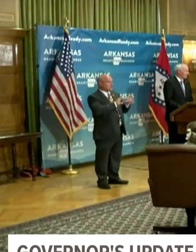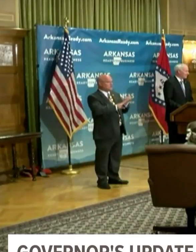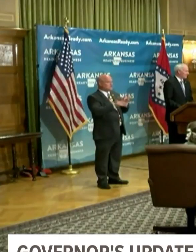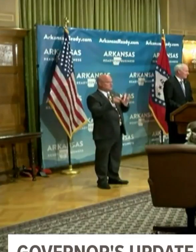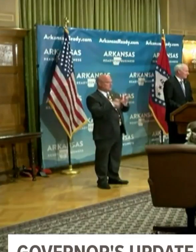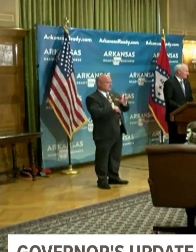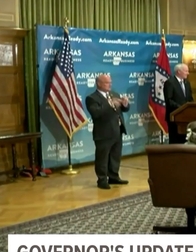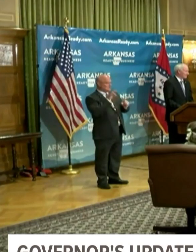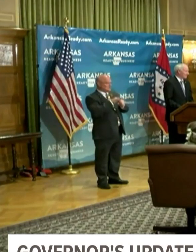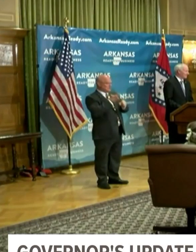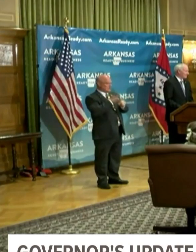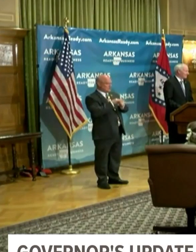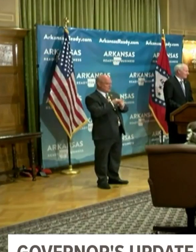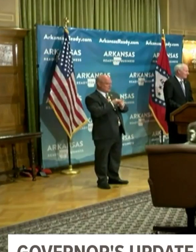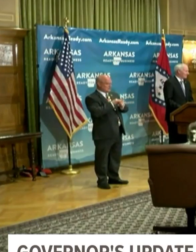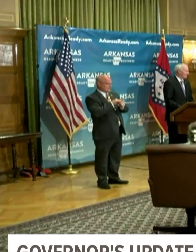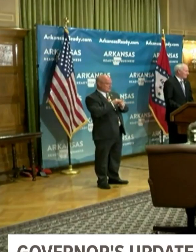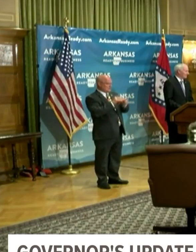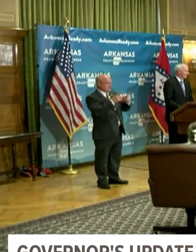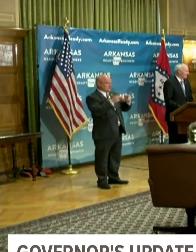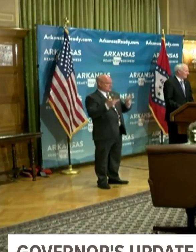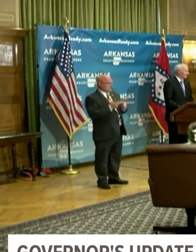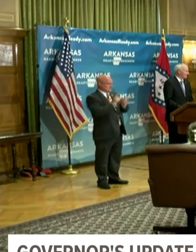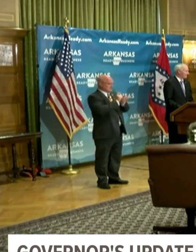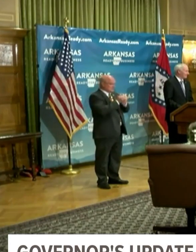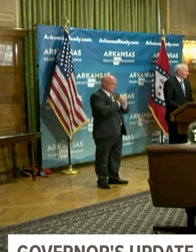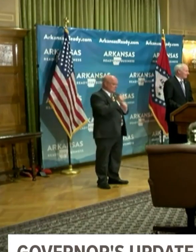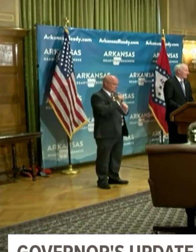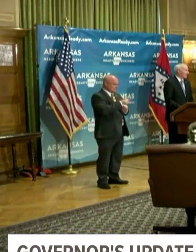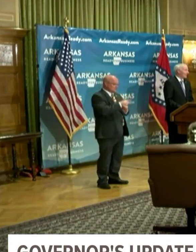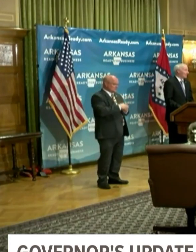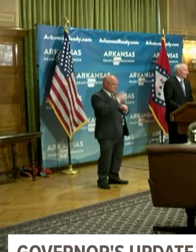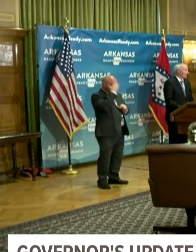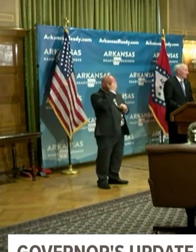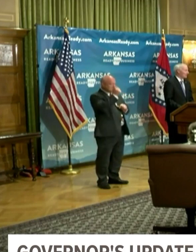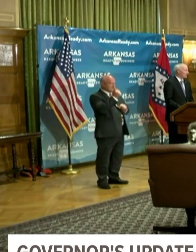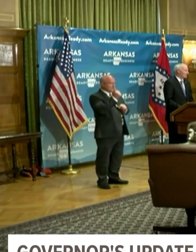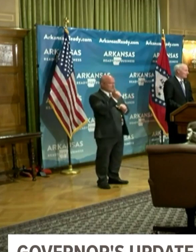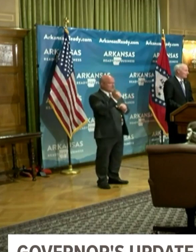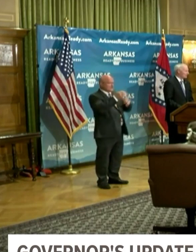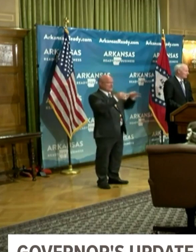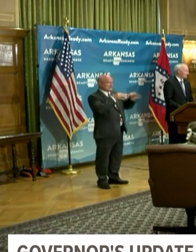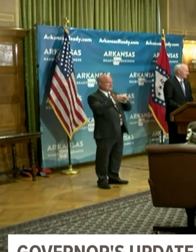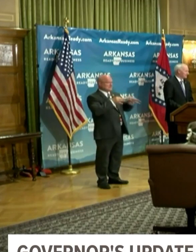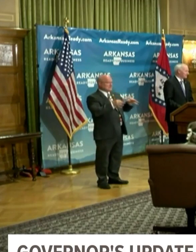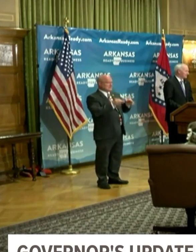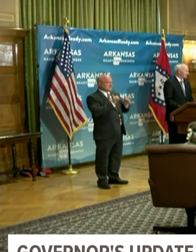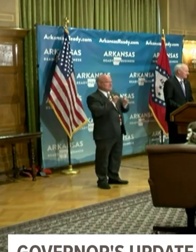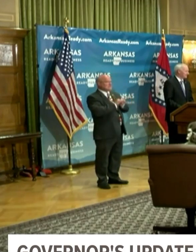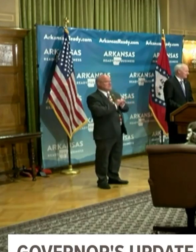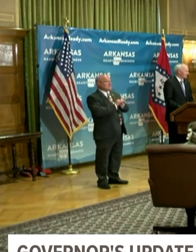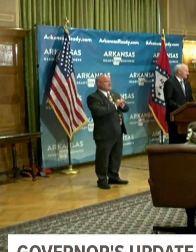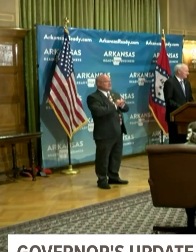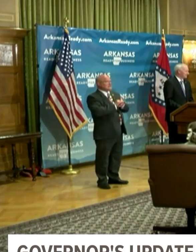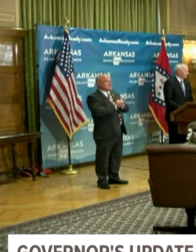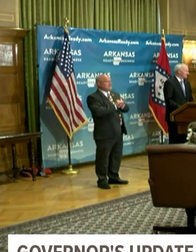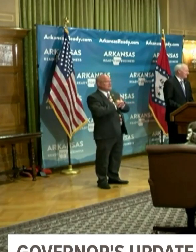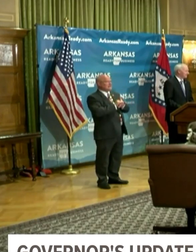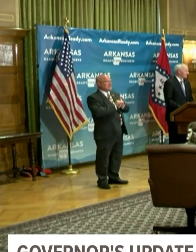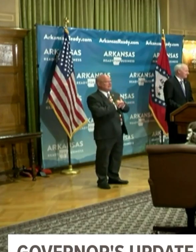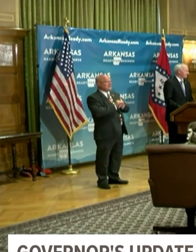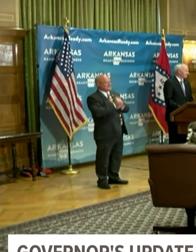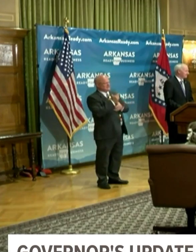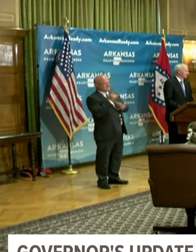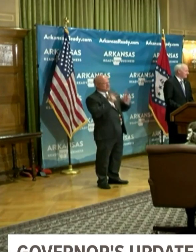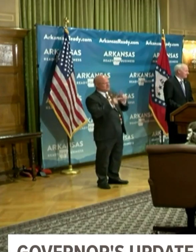excuse absentee voting. Has your position changed? Because your explanations have given at least